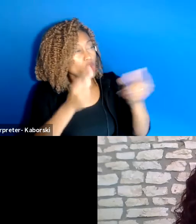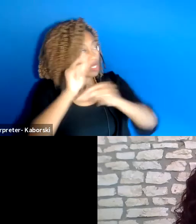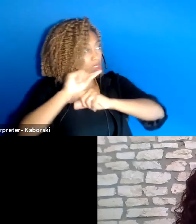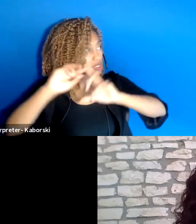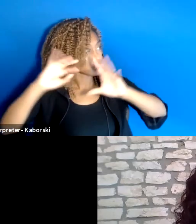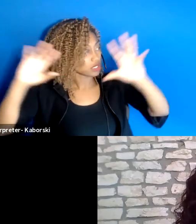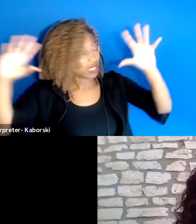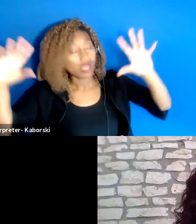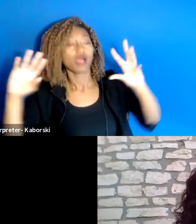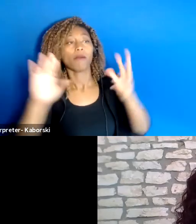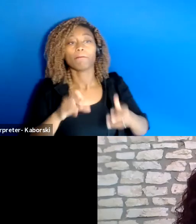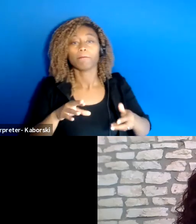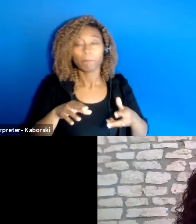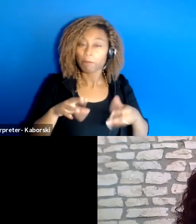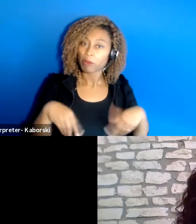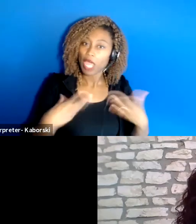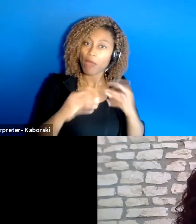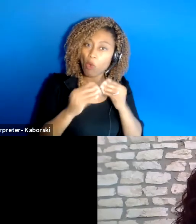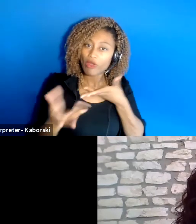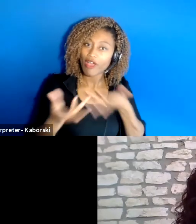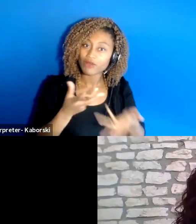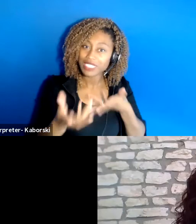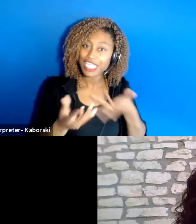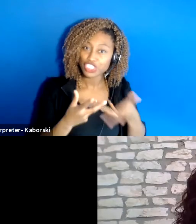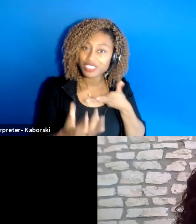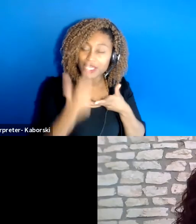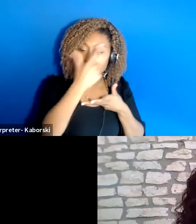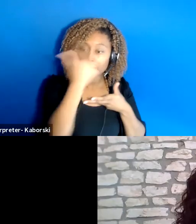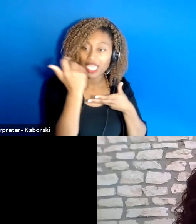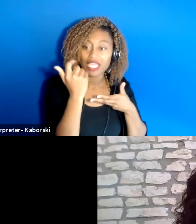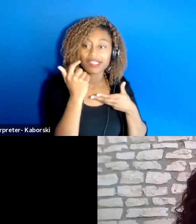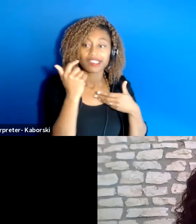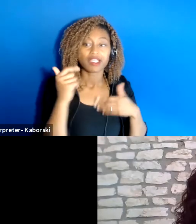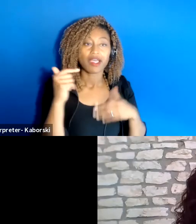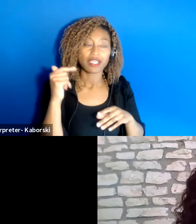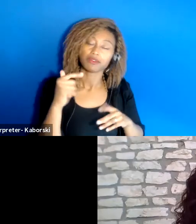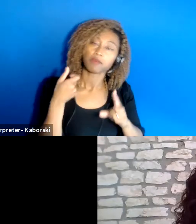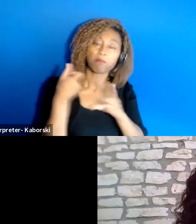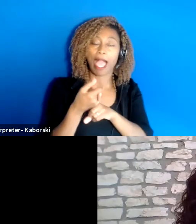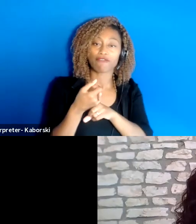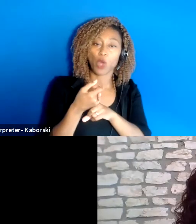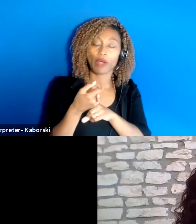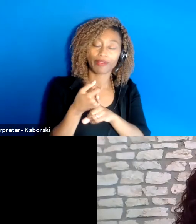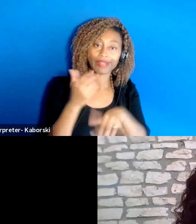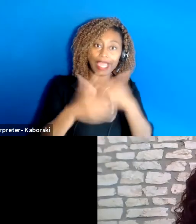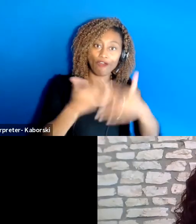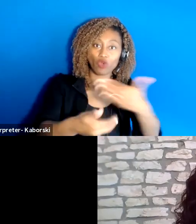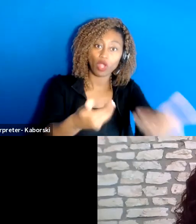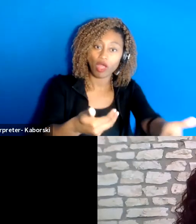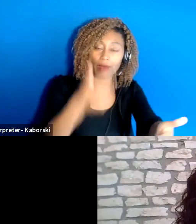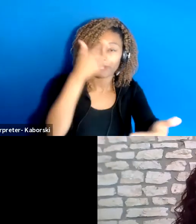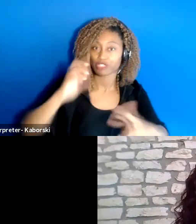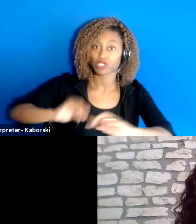more conversations that are becoming a lot more impactful as we go on.